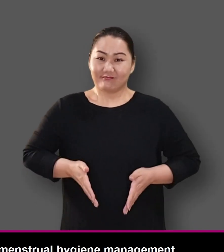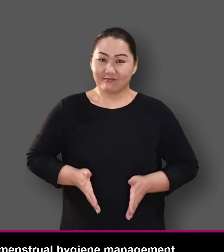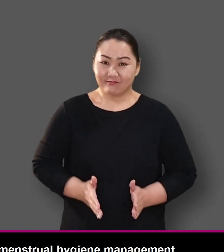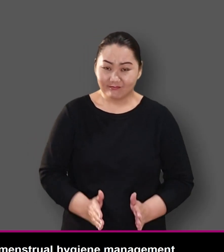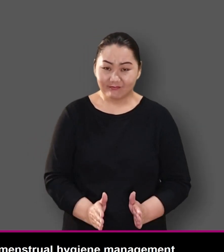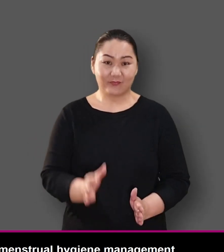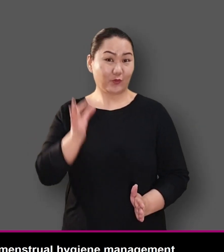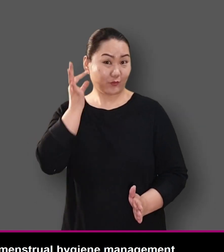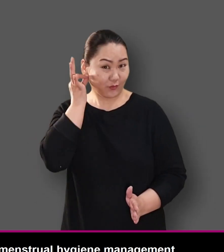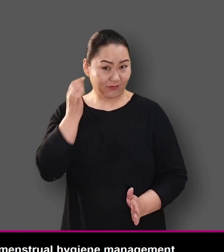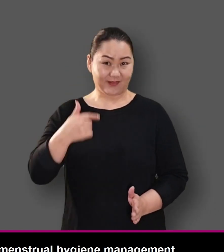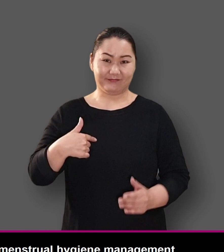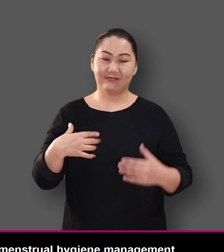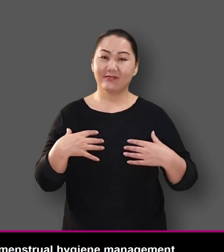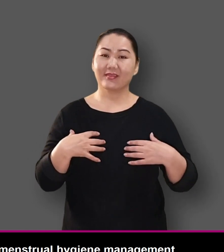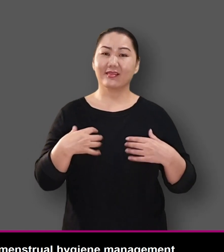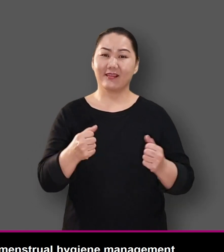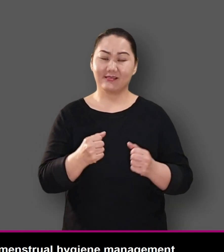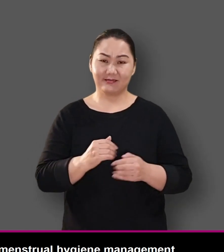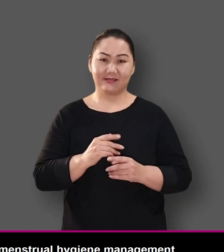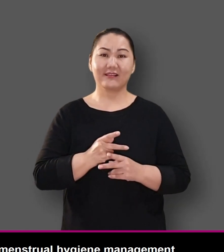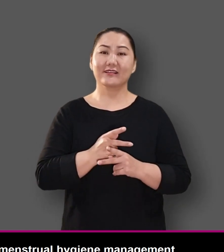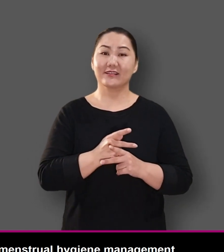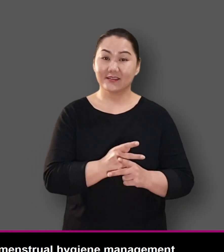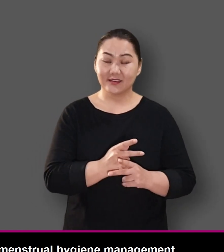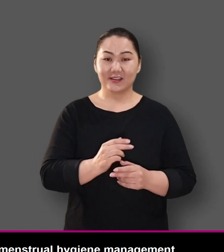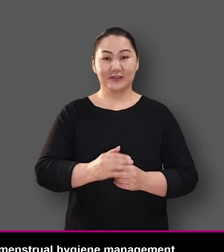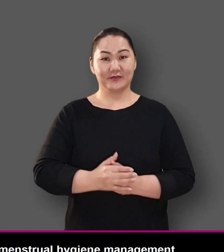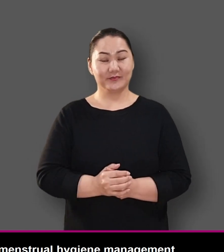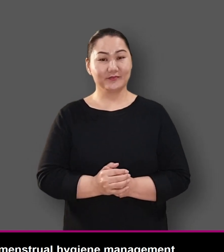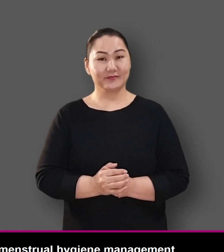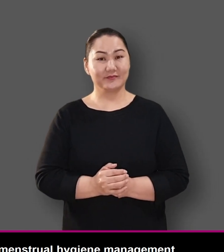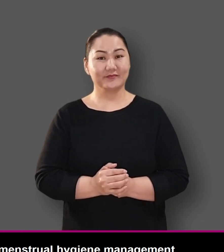safe motherhood, healthy menstrual hygiene management,